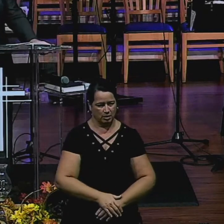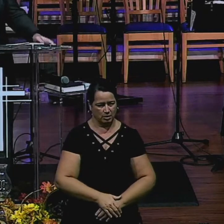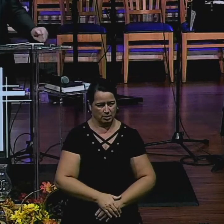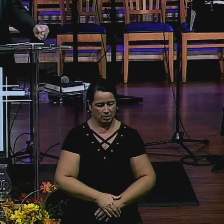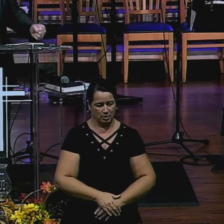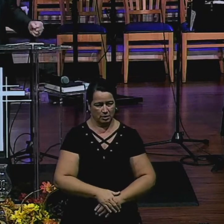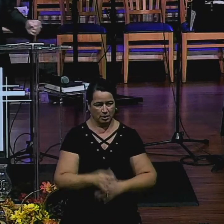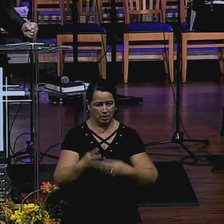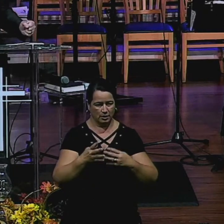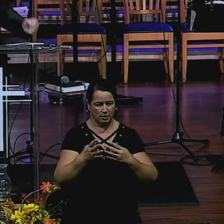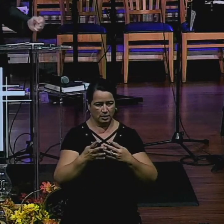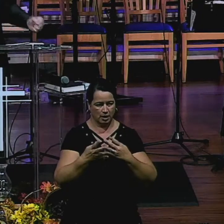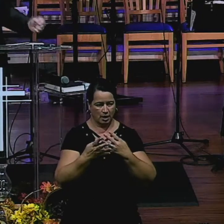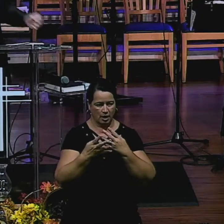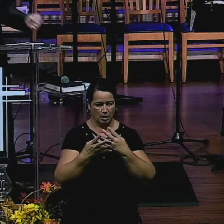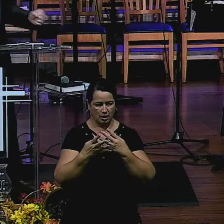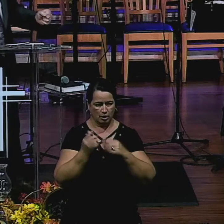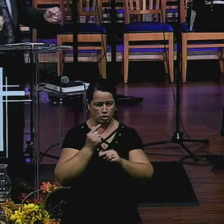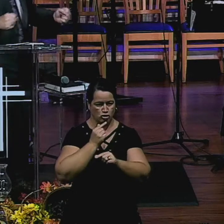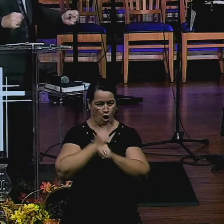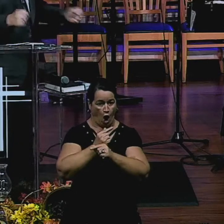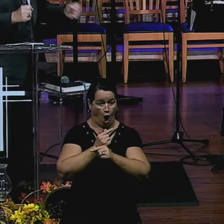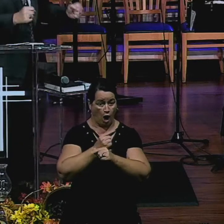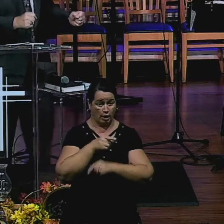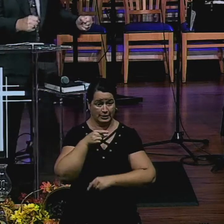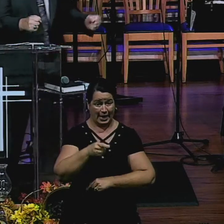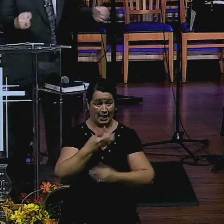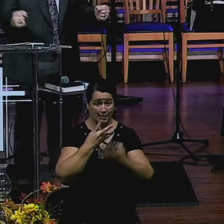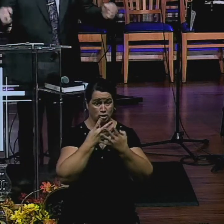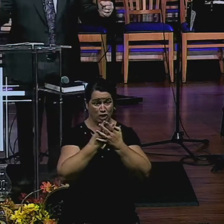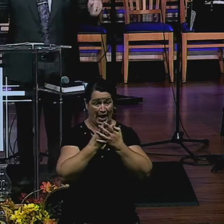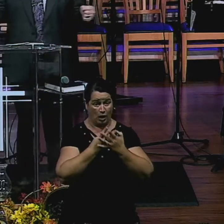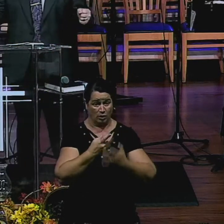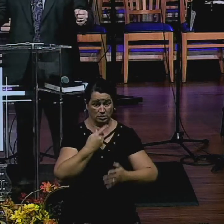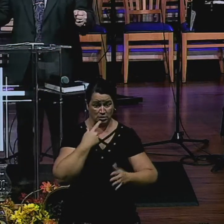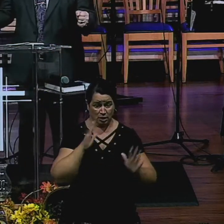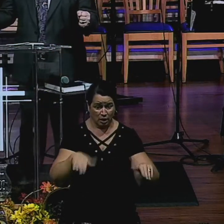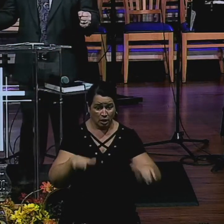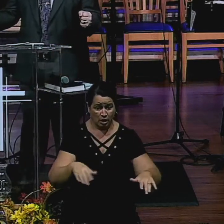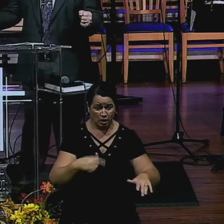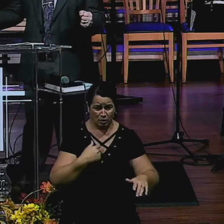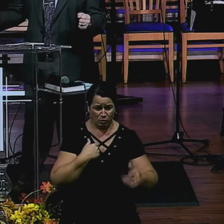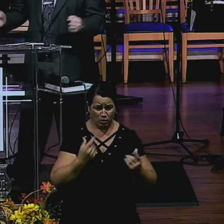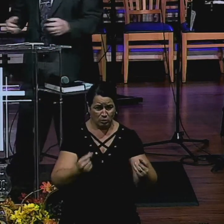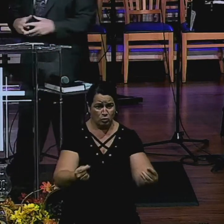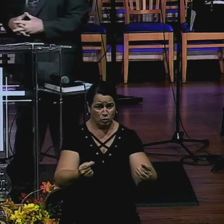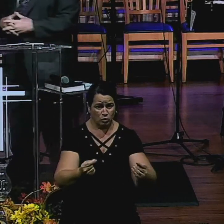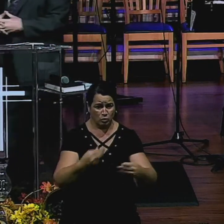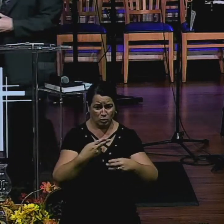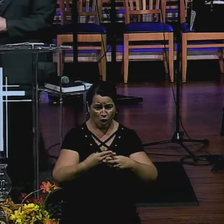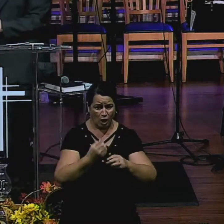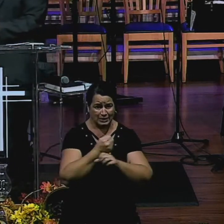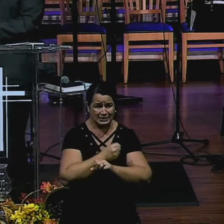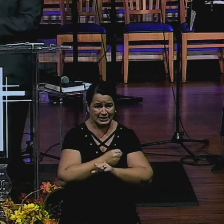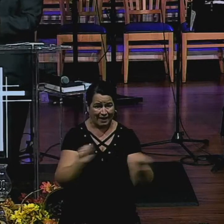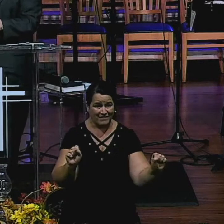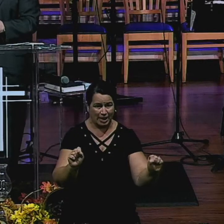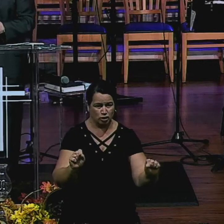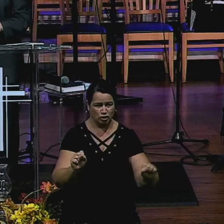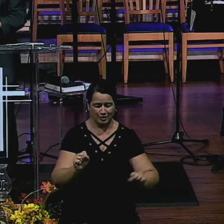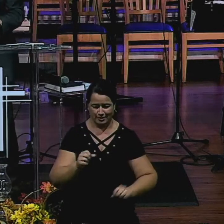jailer said, sirs, what must I do to have what you have, this thing called salvation? Wasn't a big, long, fancy